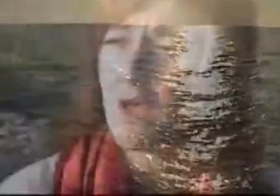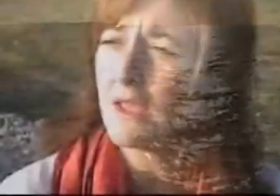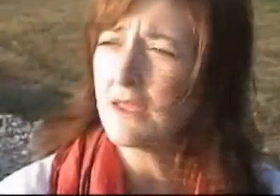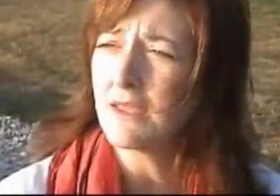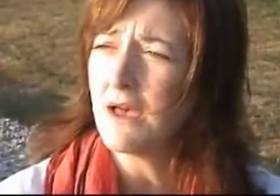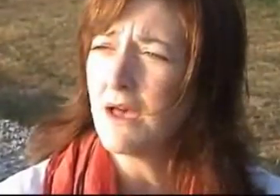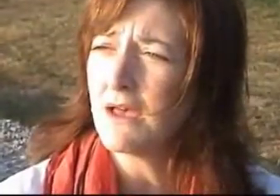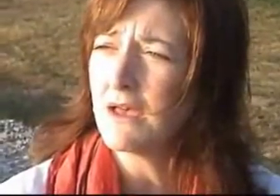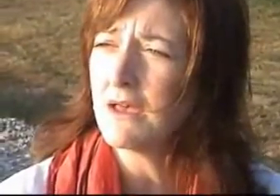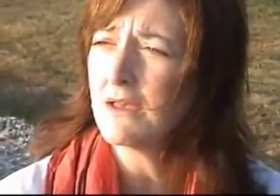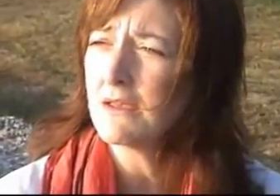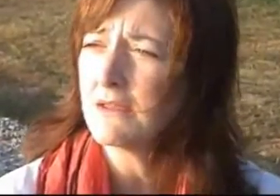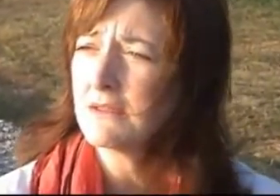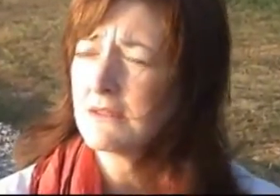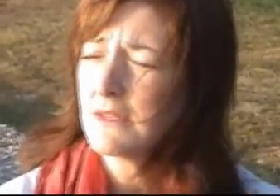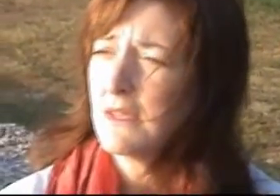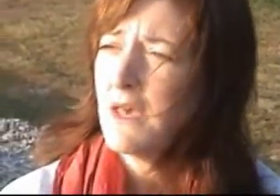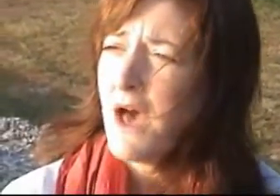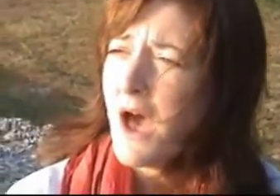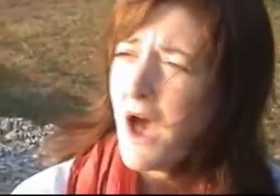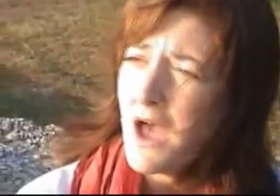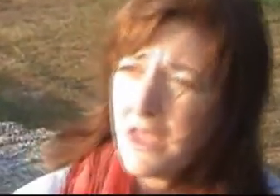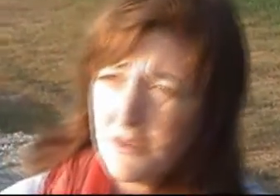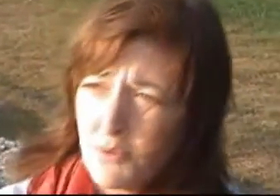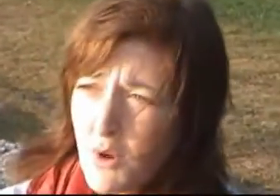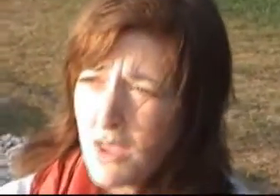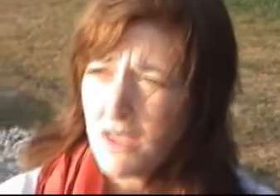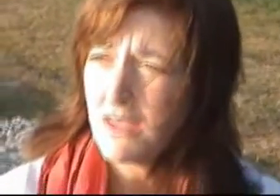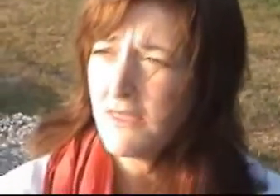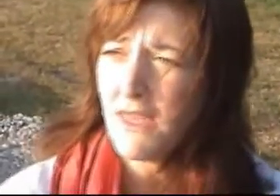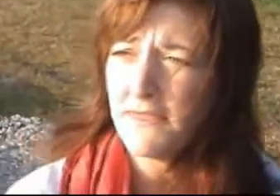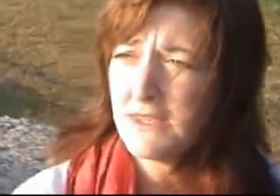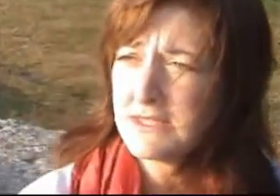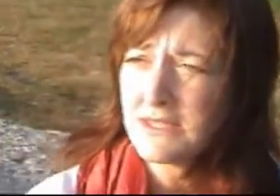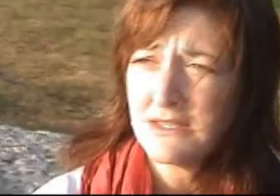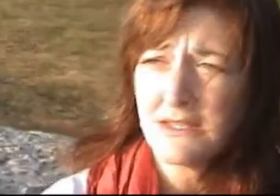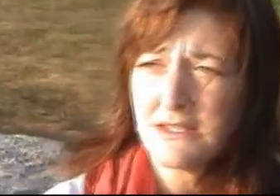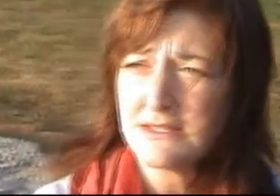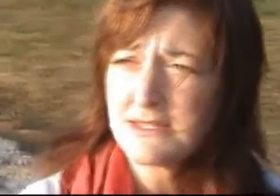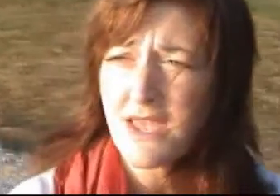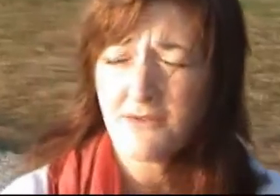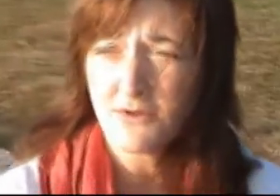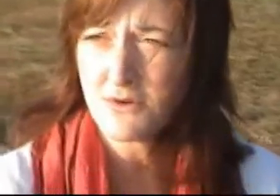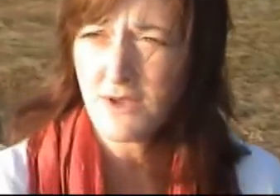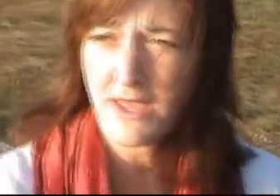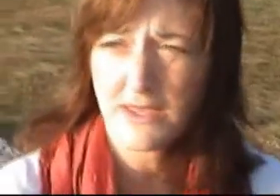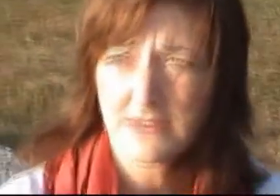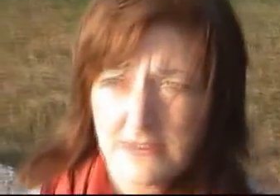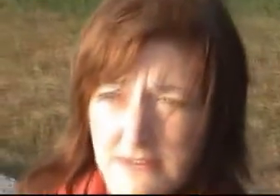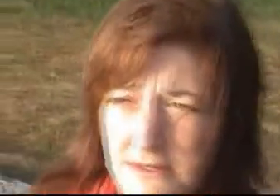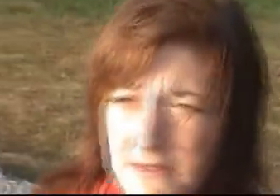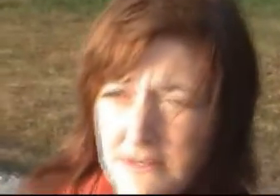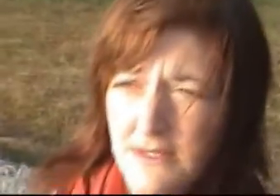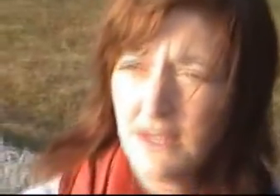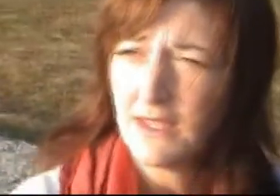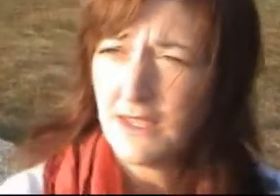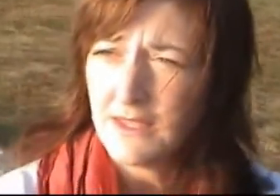Lord my God, I pray that these things never